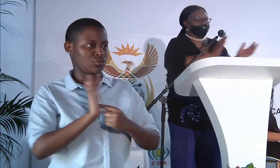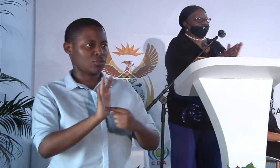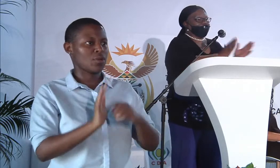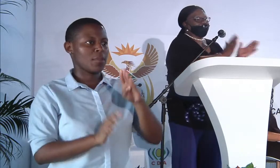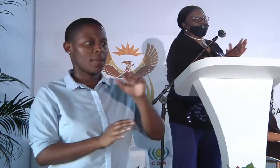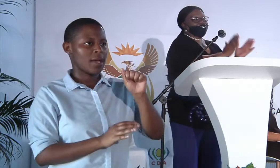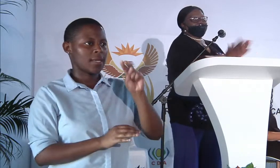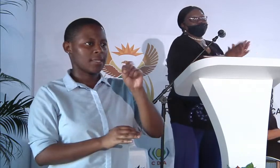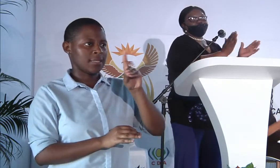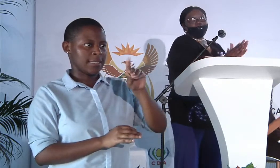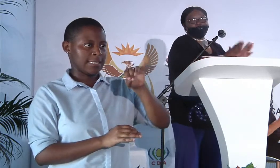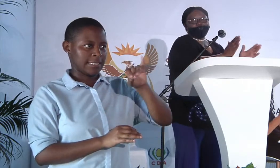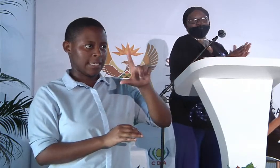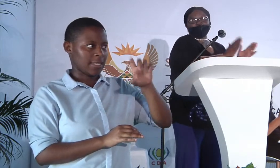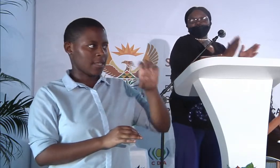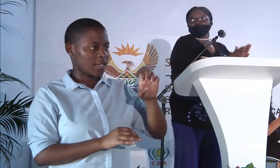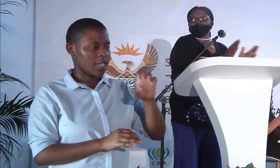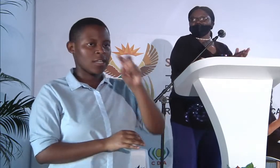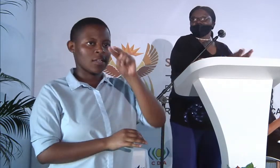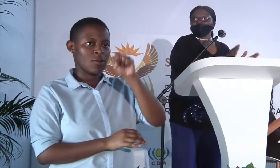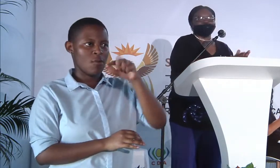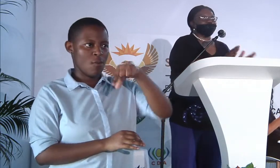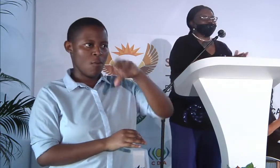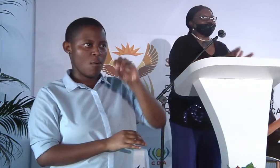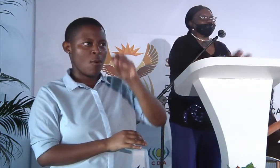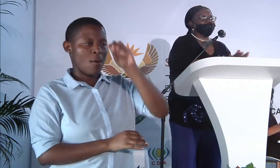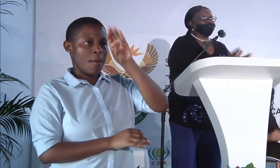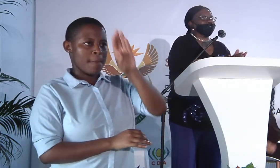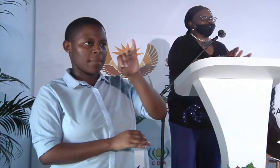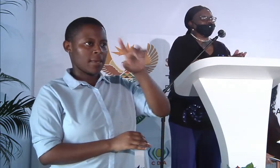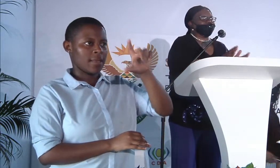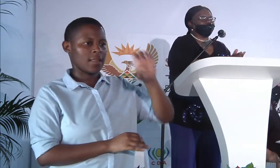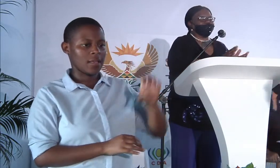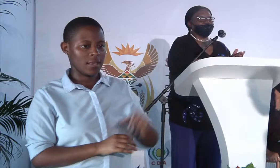Asibakhuthaze Bandile and Singobile.